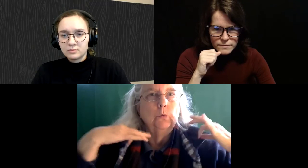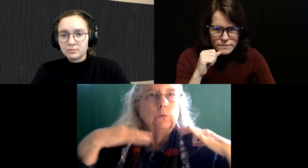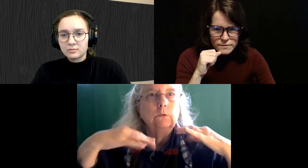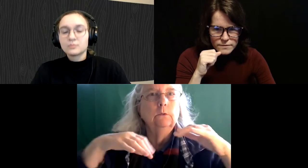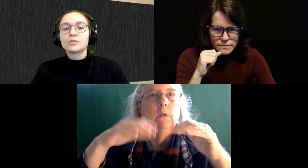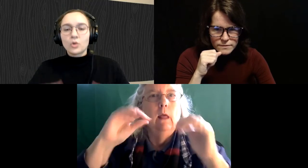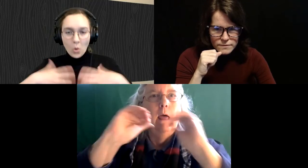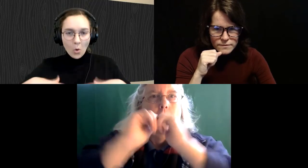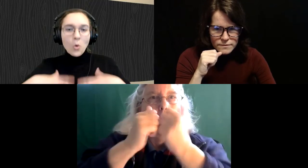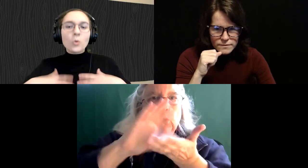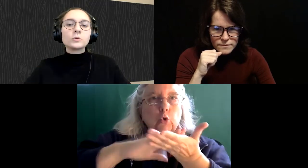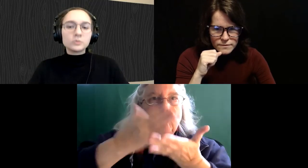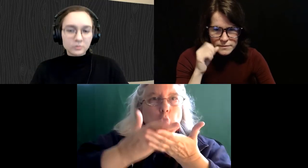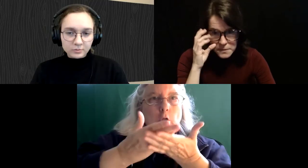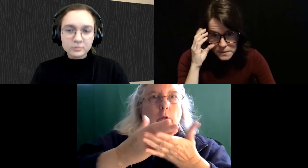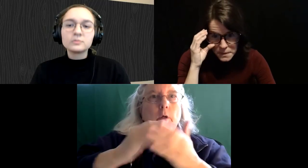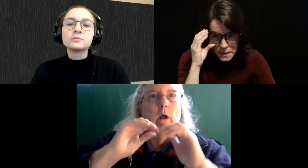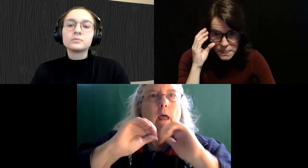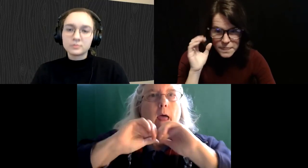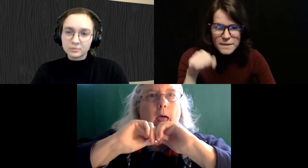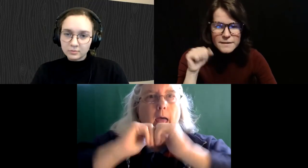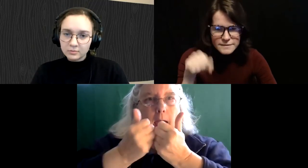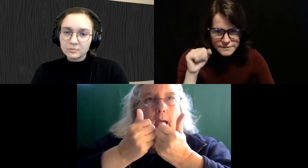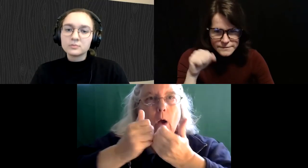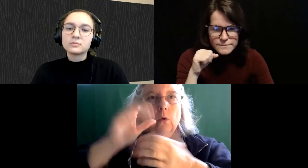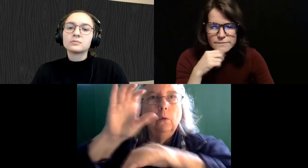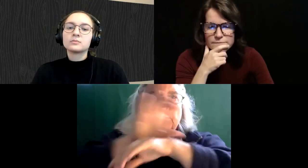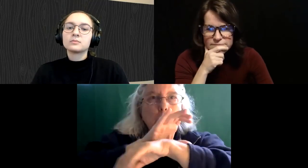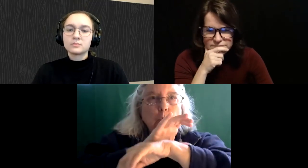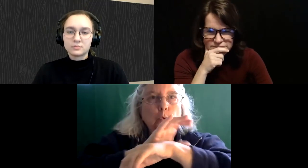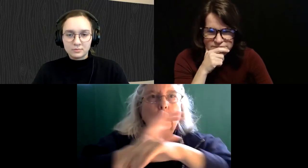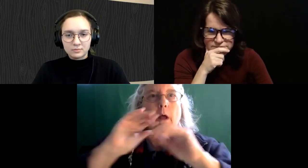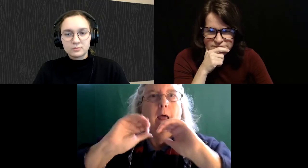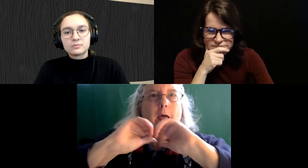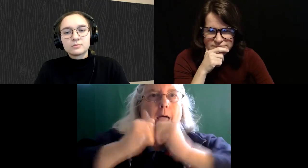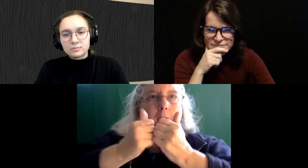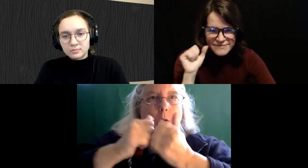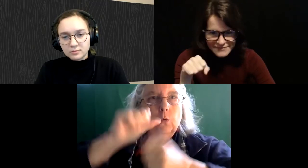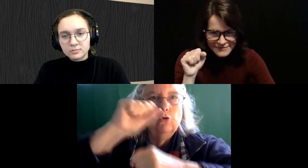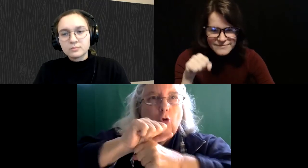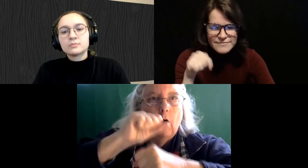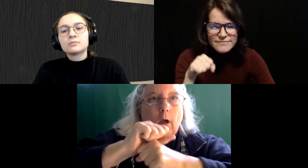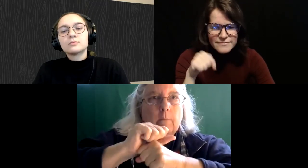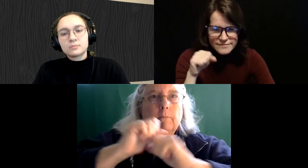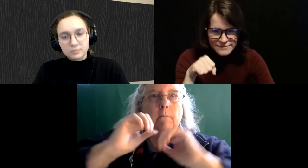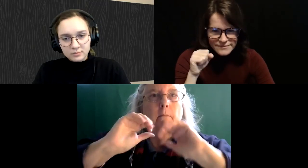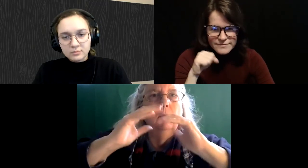identify clothing, how to cook, how to use the computer, mm-hmm. how to do